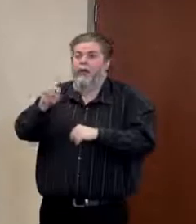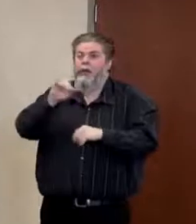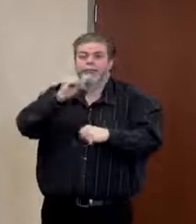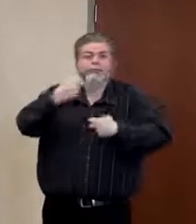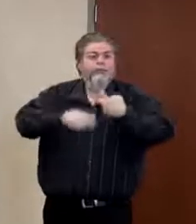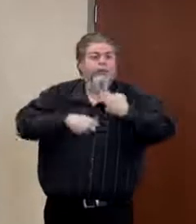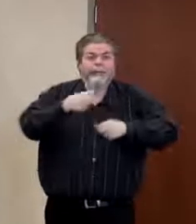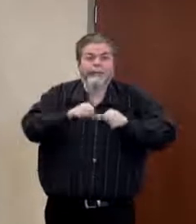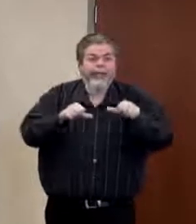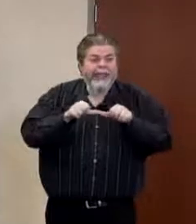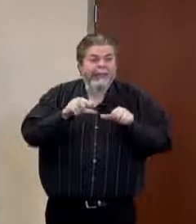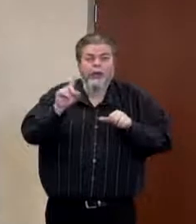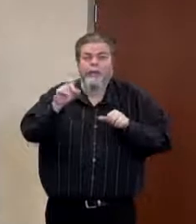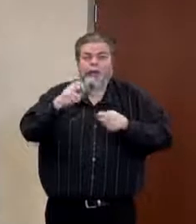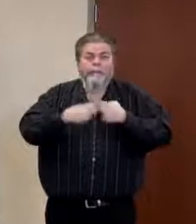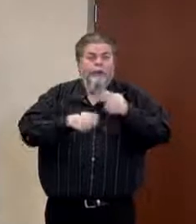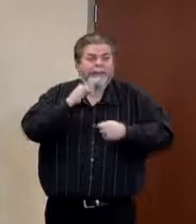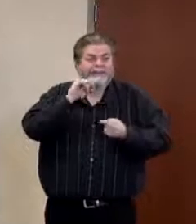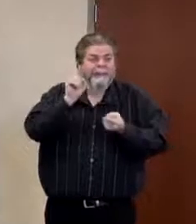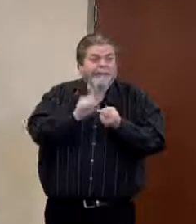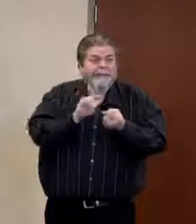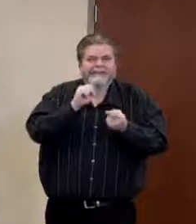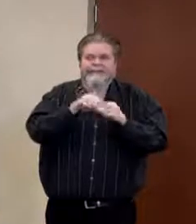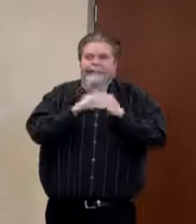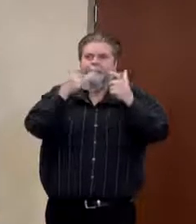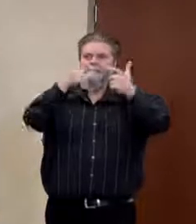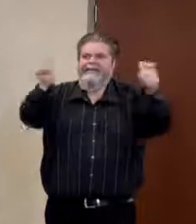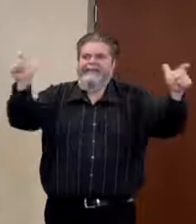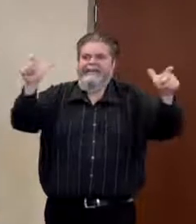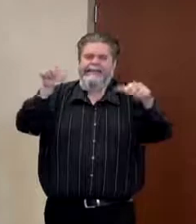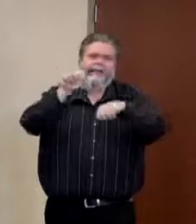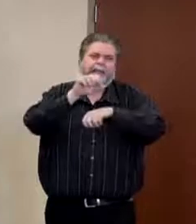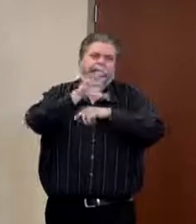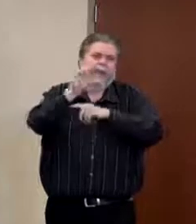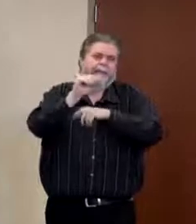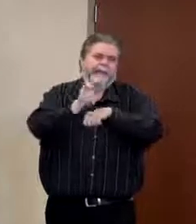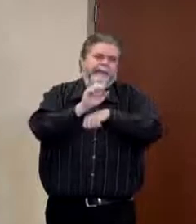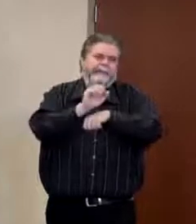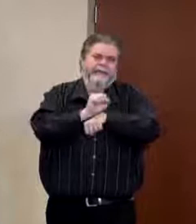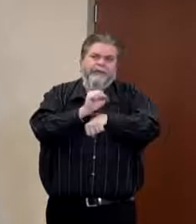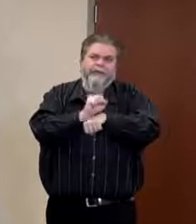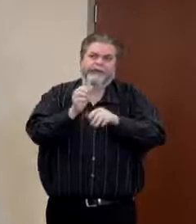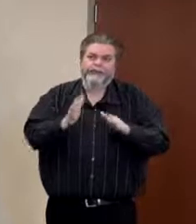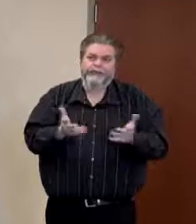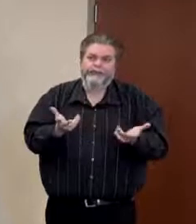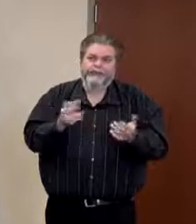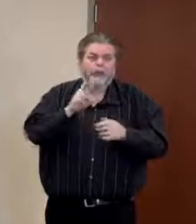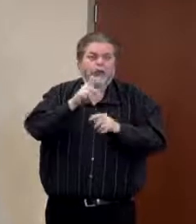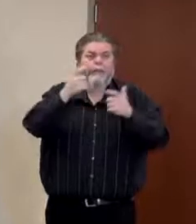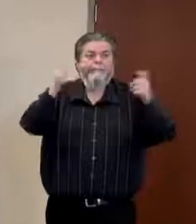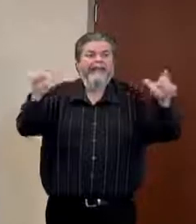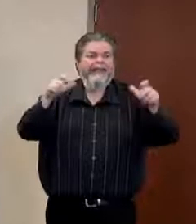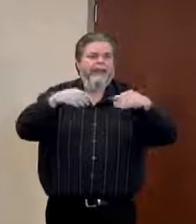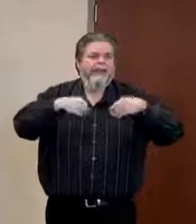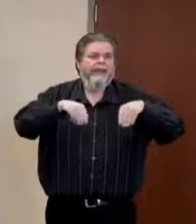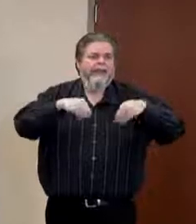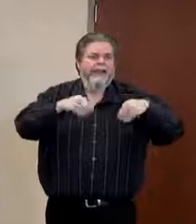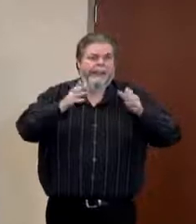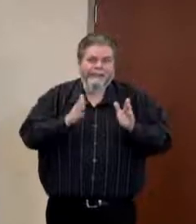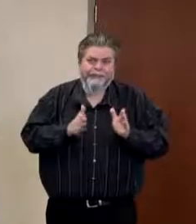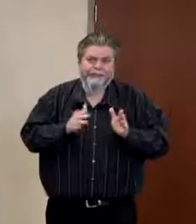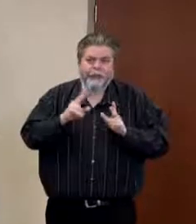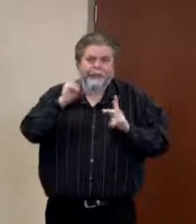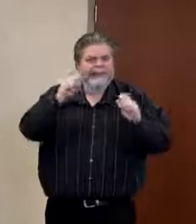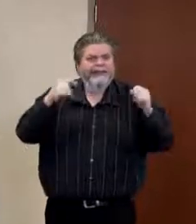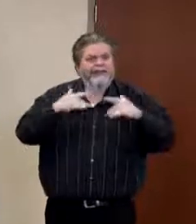problem mitigation areas are in our community are in large employers and are in large retailers where people are gathering in mass. That's really where